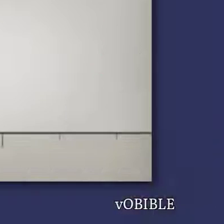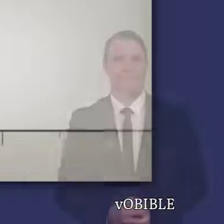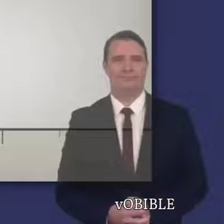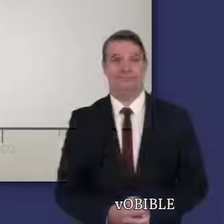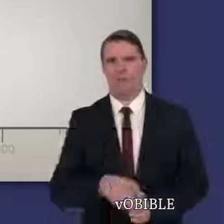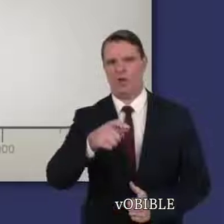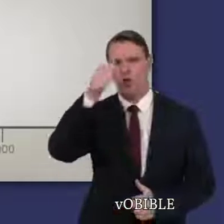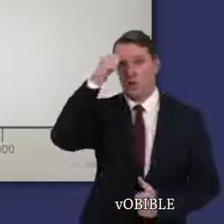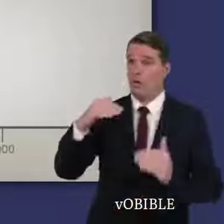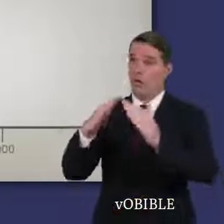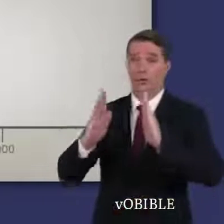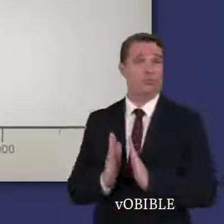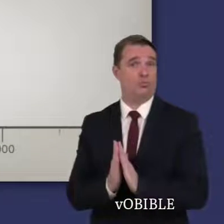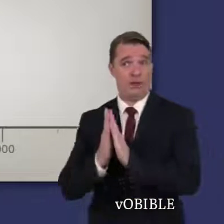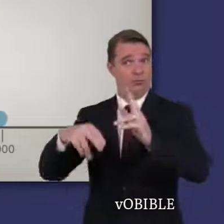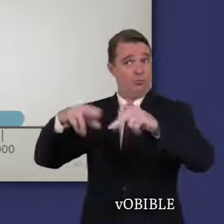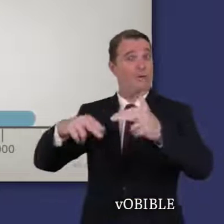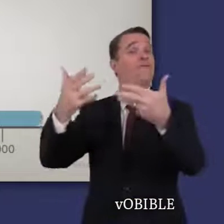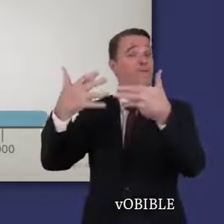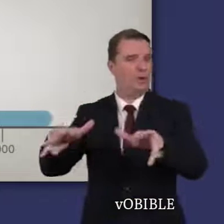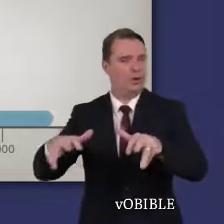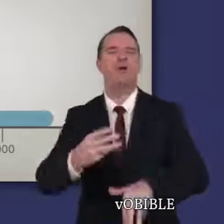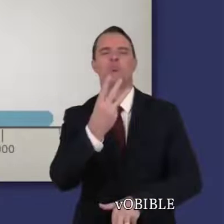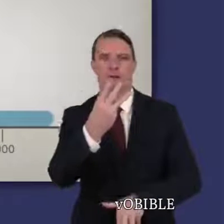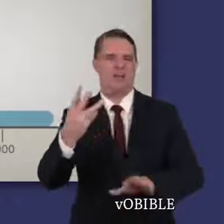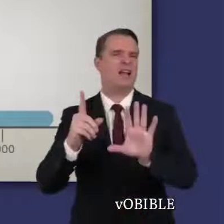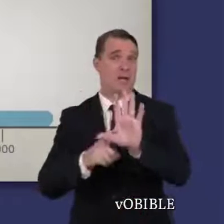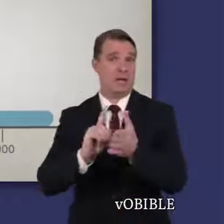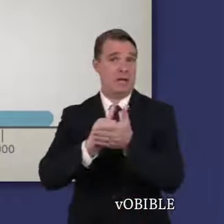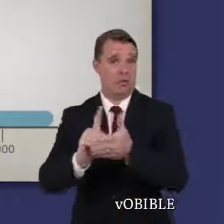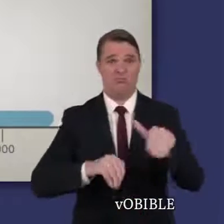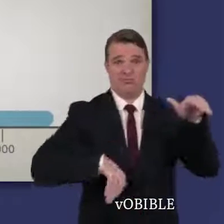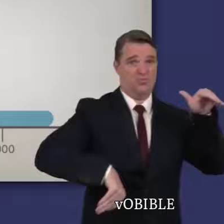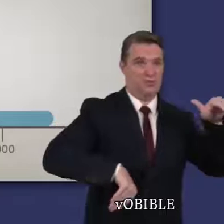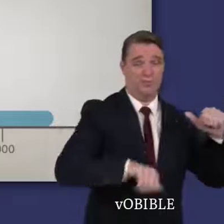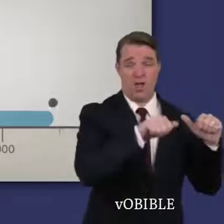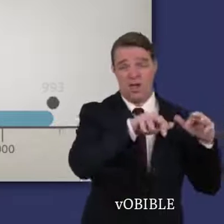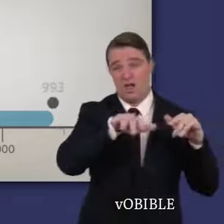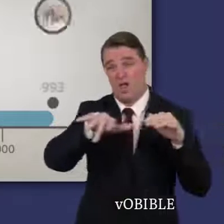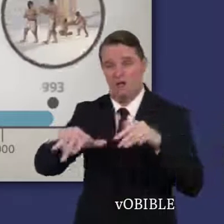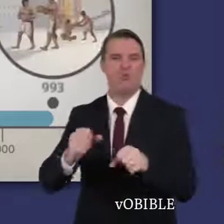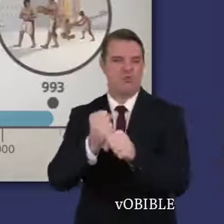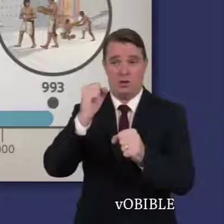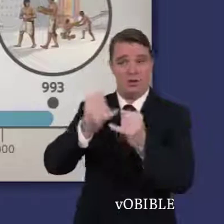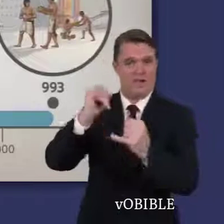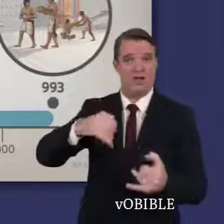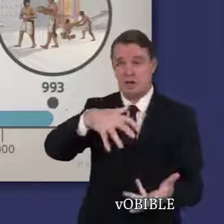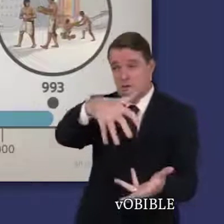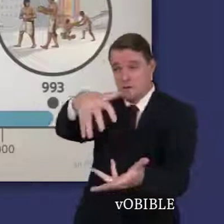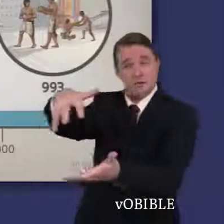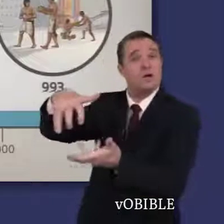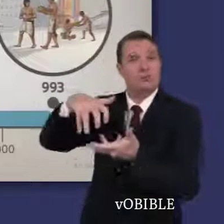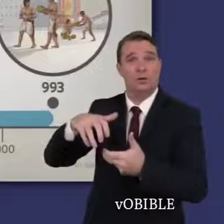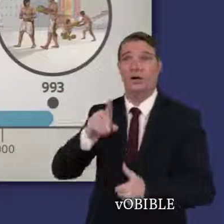Did you know? About 33 years after Solomon inaugurated the temple, Jehovah allowed Pharaoh Shishak